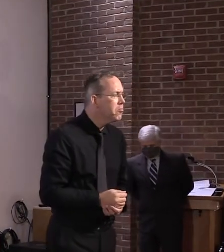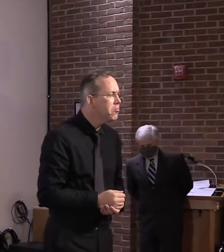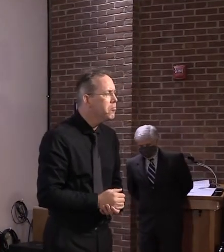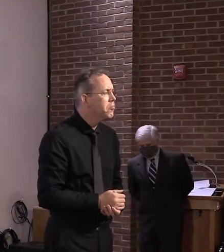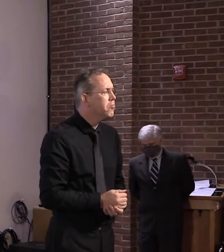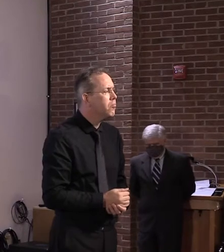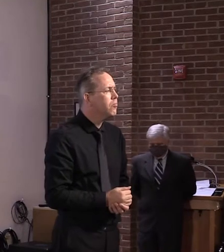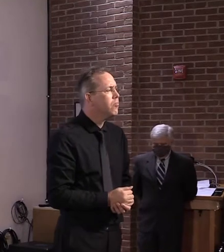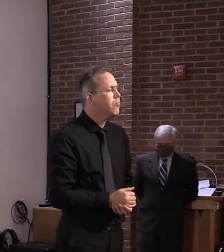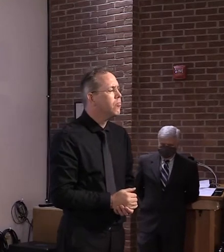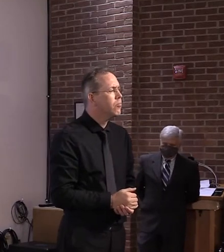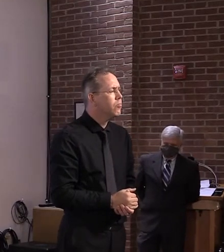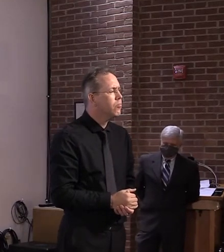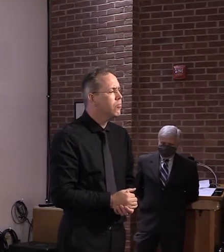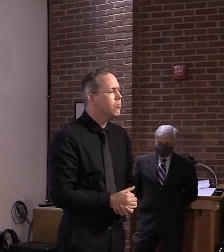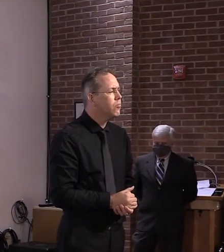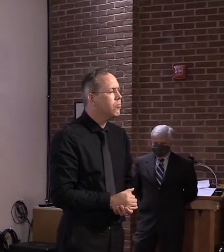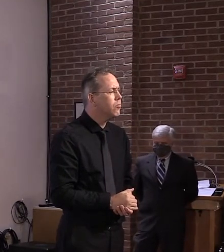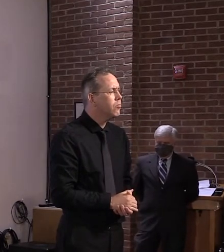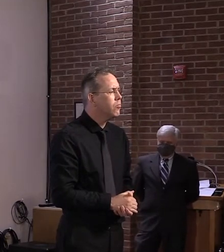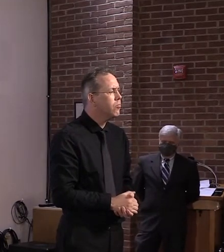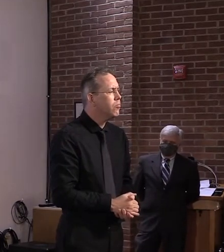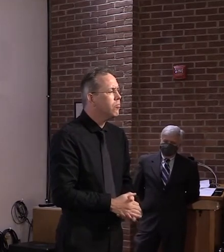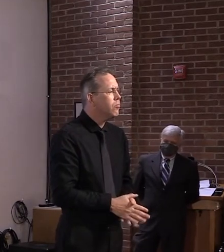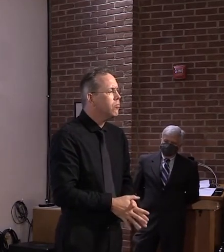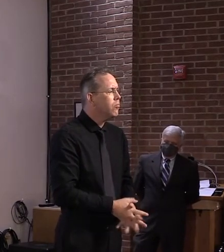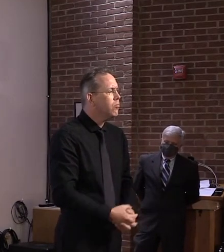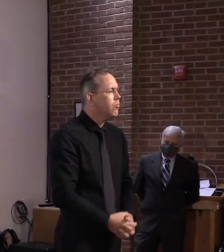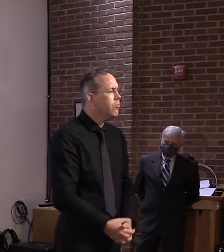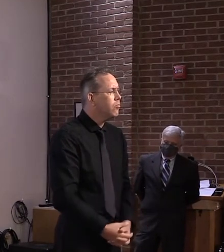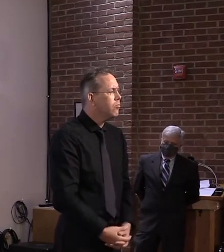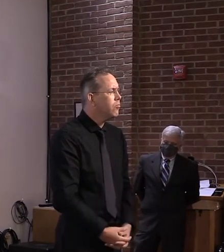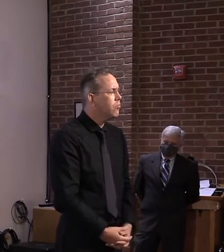and I know this is a big goal,